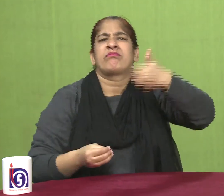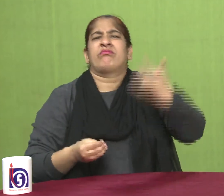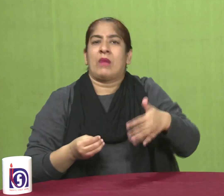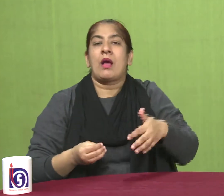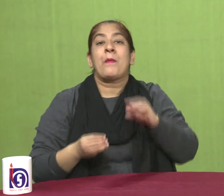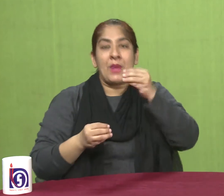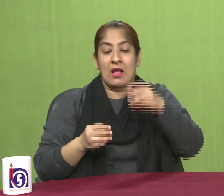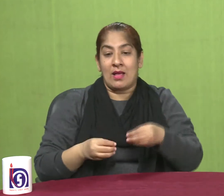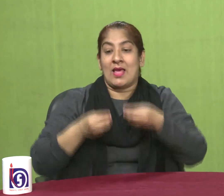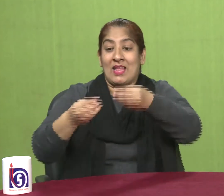we export.